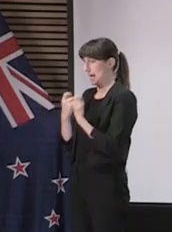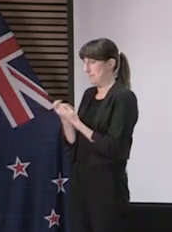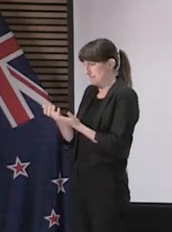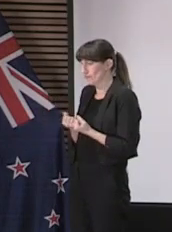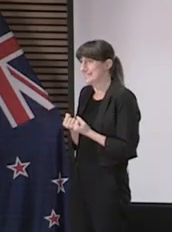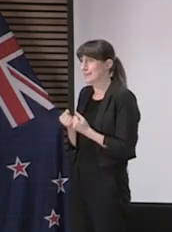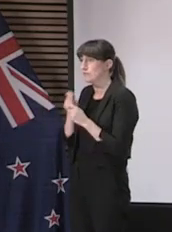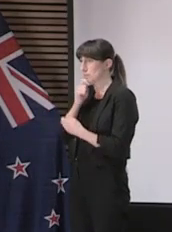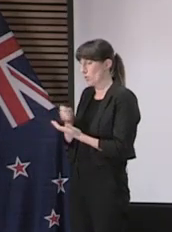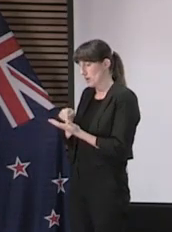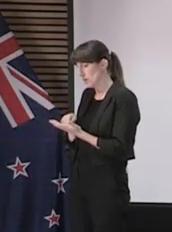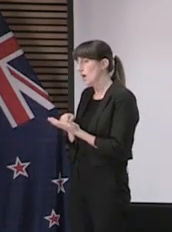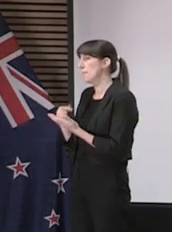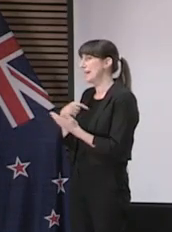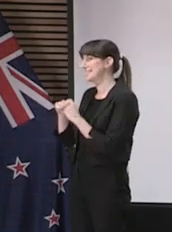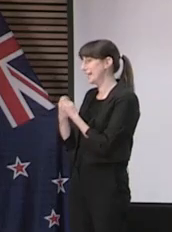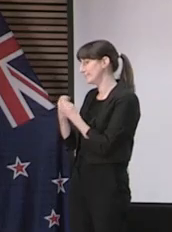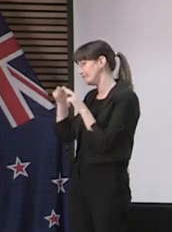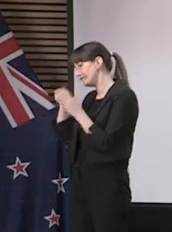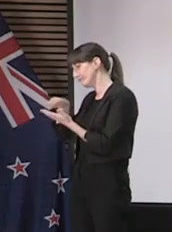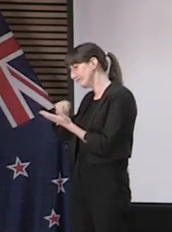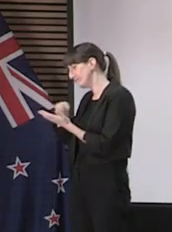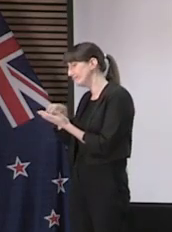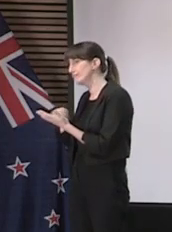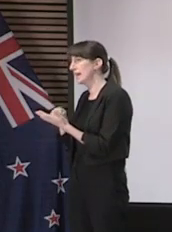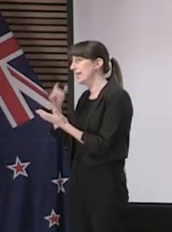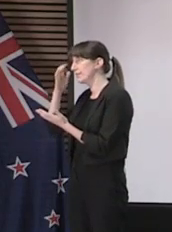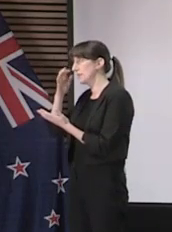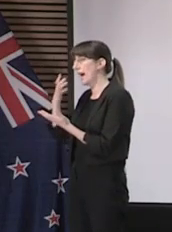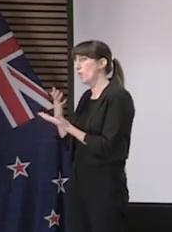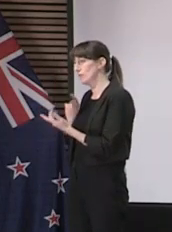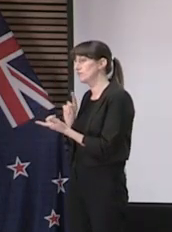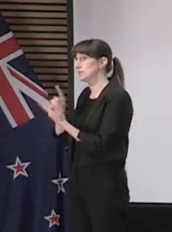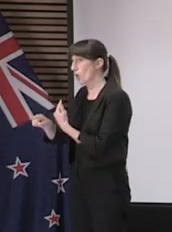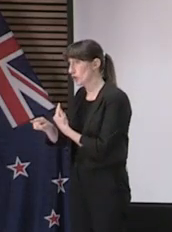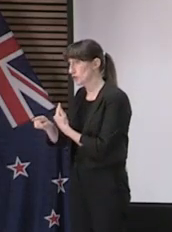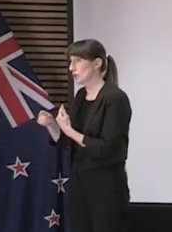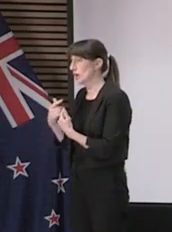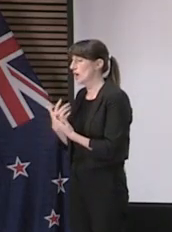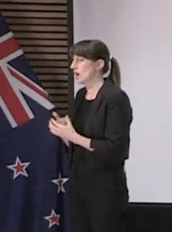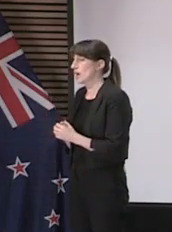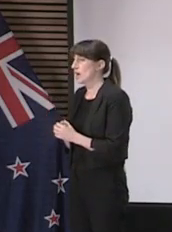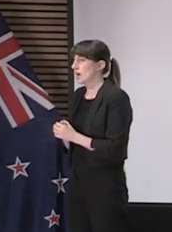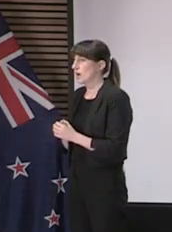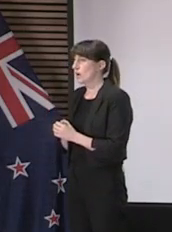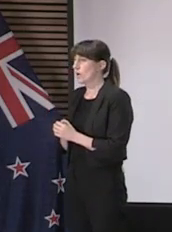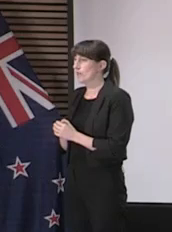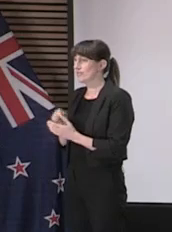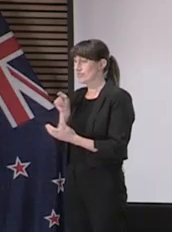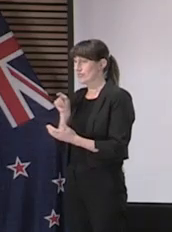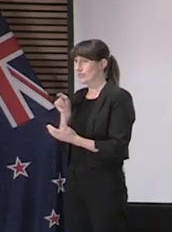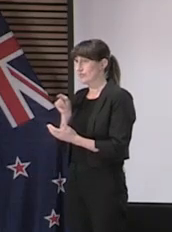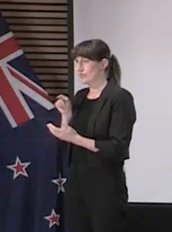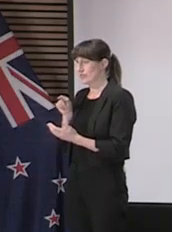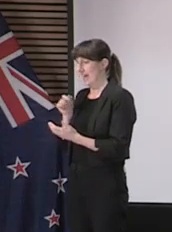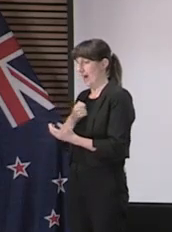morning to go through the response to it, and we're furiously responding to the recommendations, work underway. The plan is to put that in front